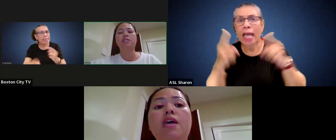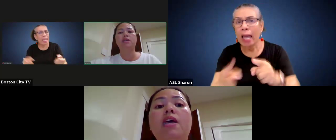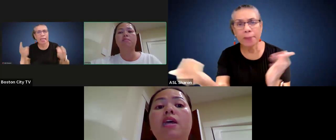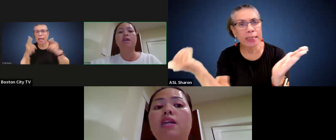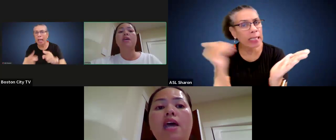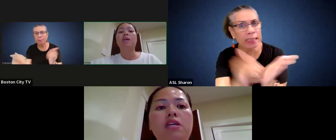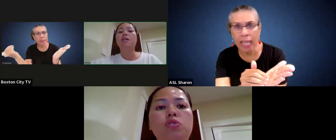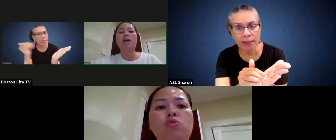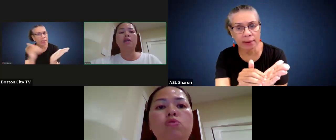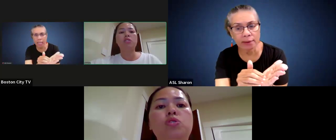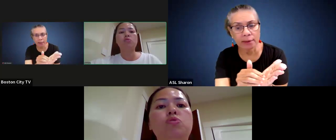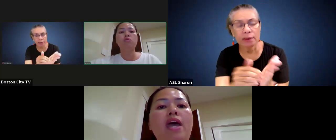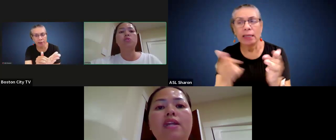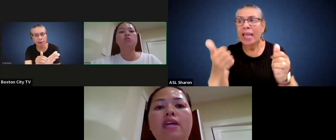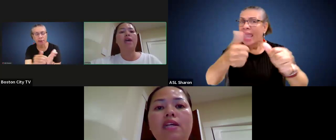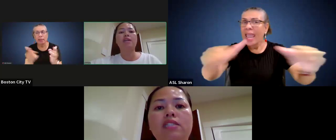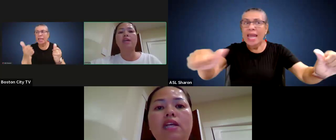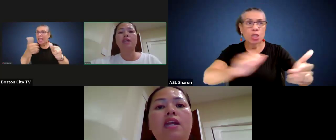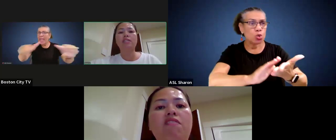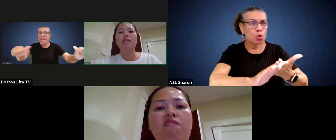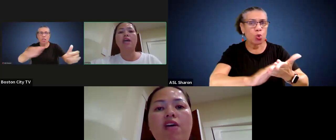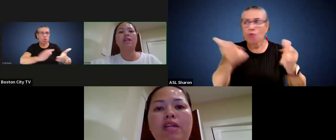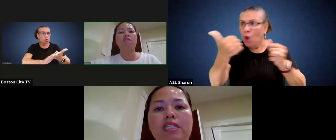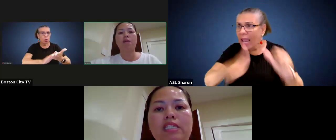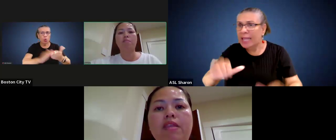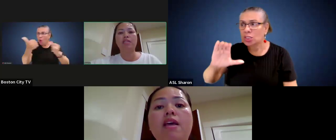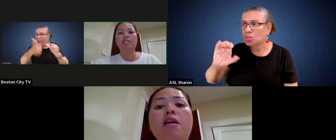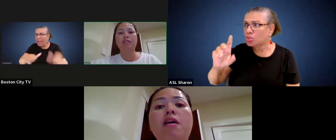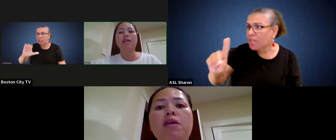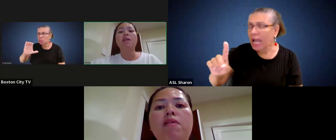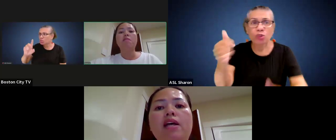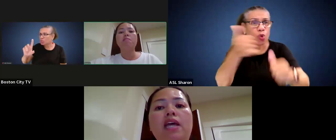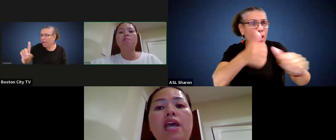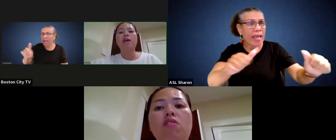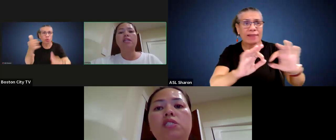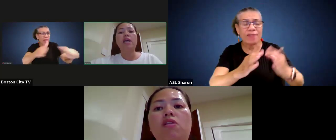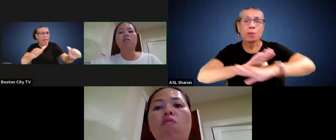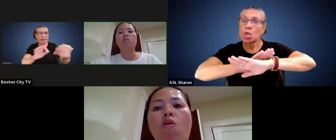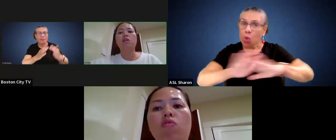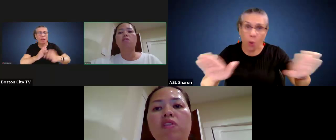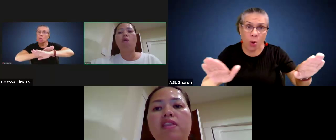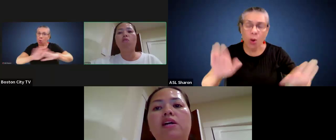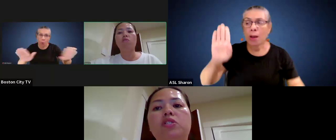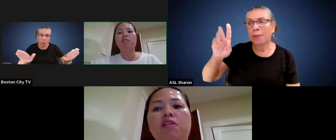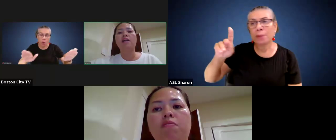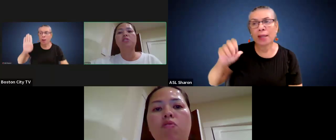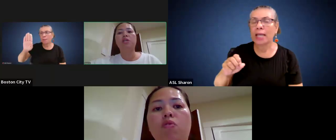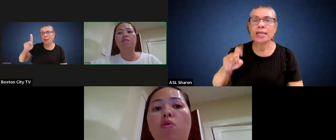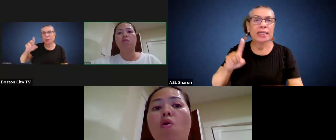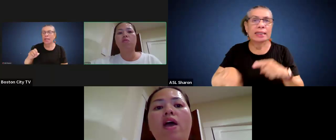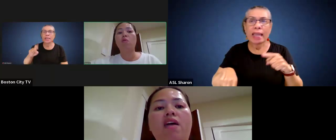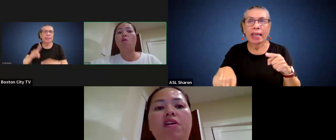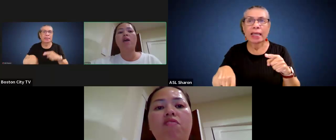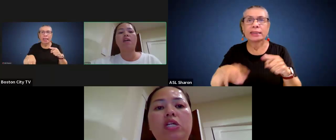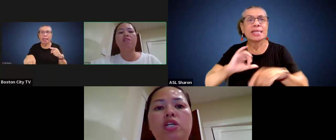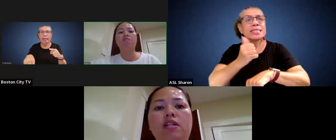system in any school, to any kids, any families. BBS cannot set goals that are achievable,